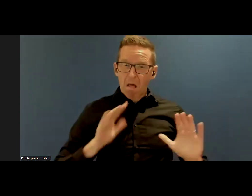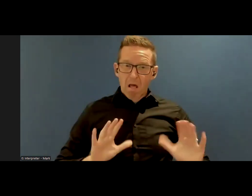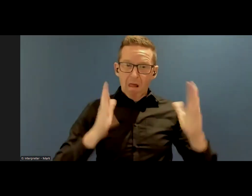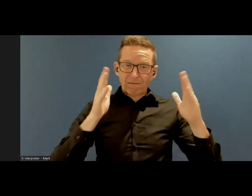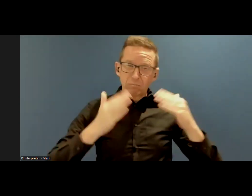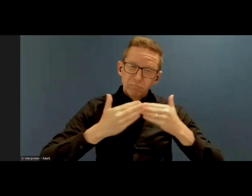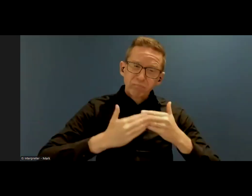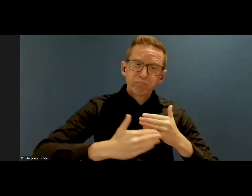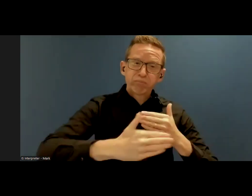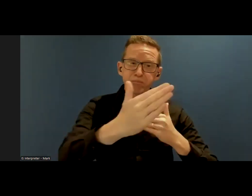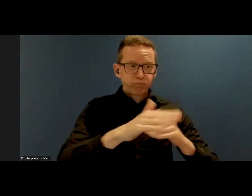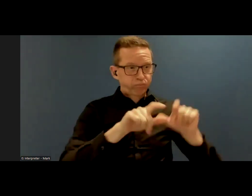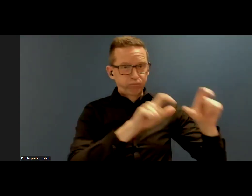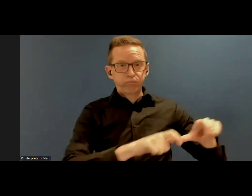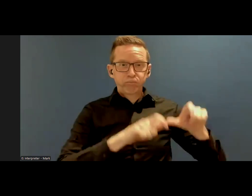The